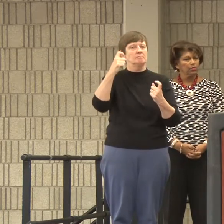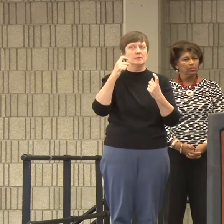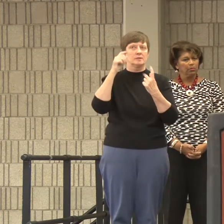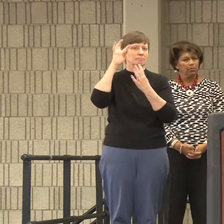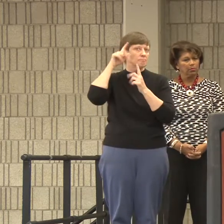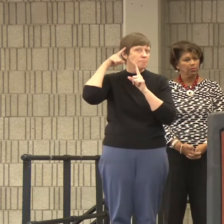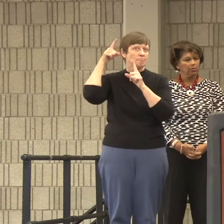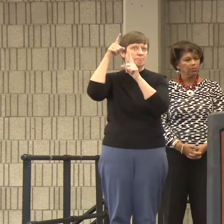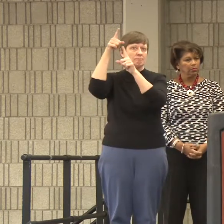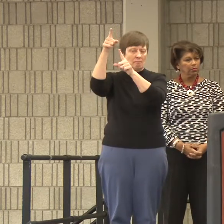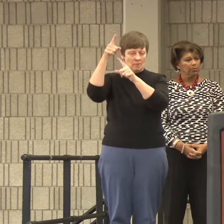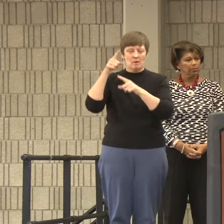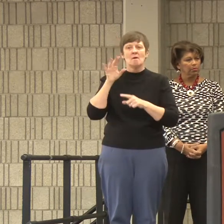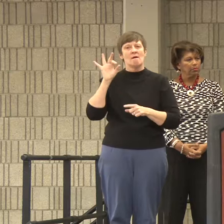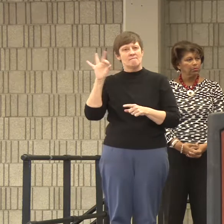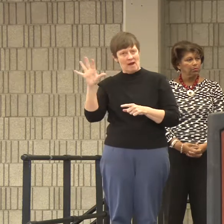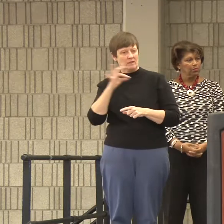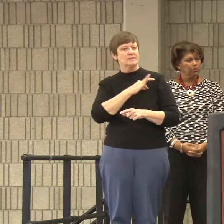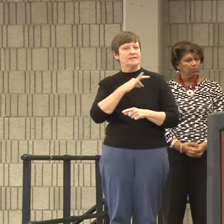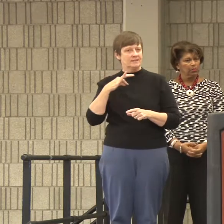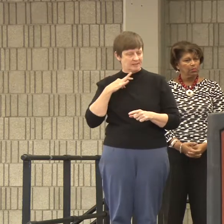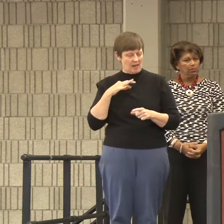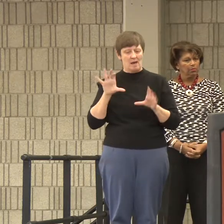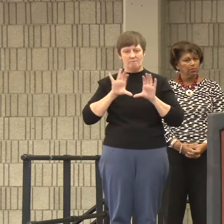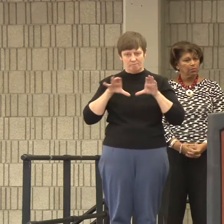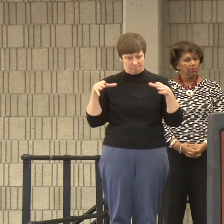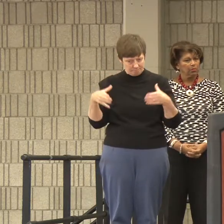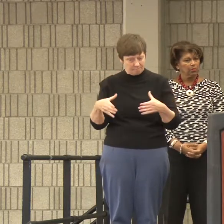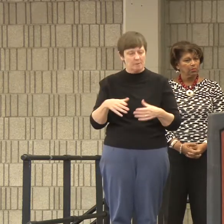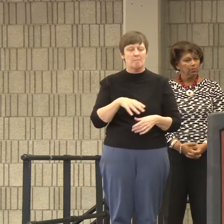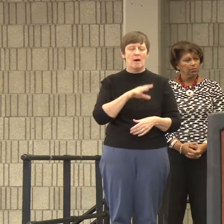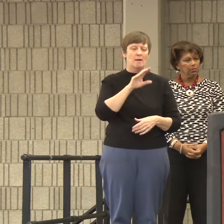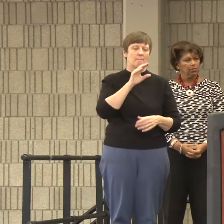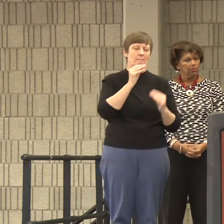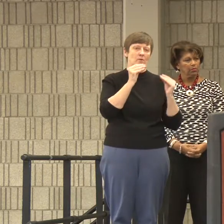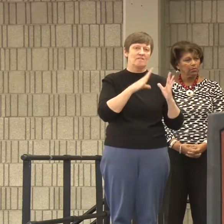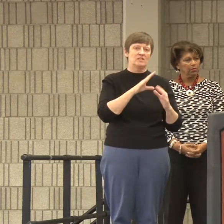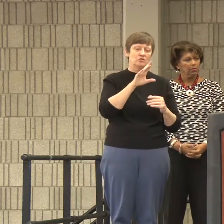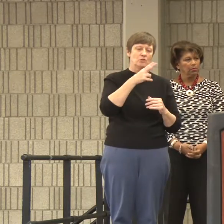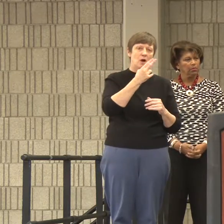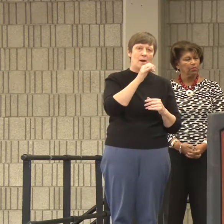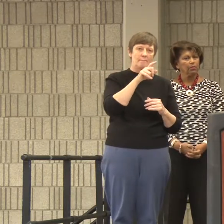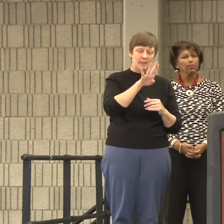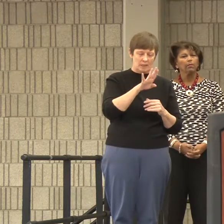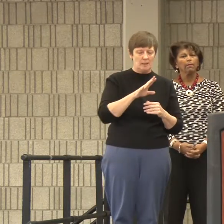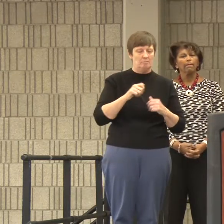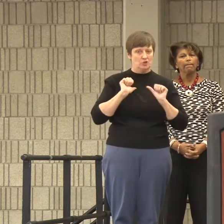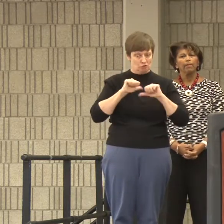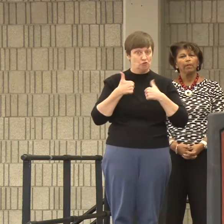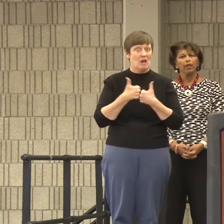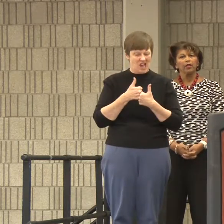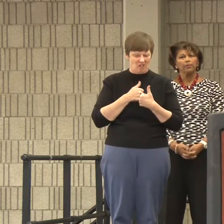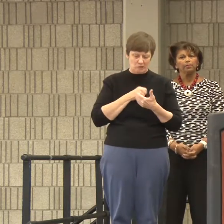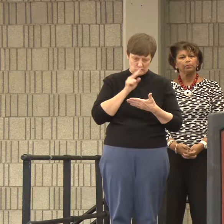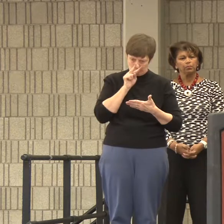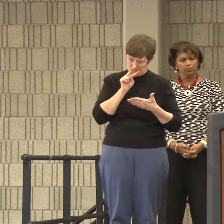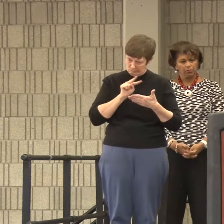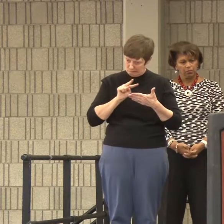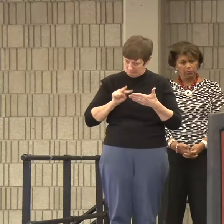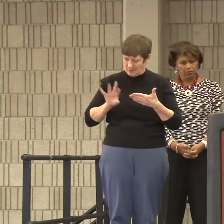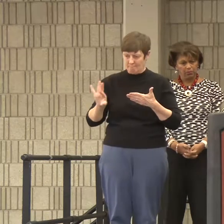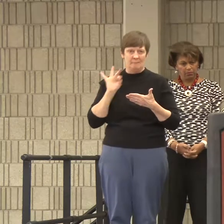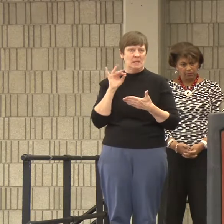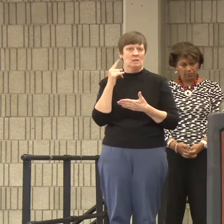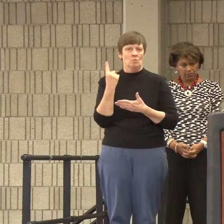A faculty and staff committee, headed by English professor Farah Habib, took on the challenging task of choosing our winning